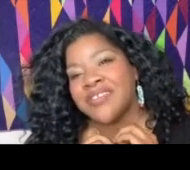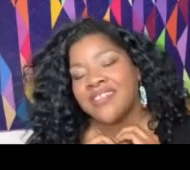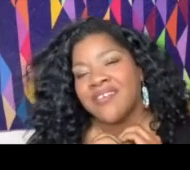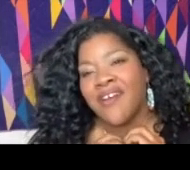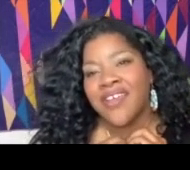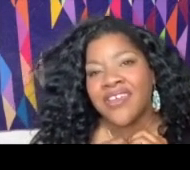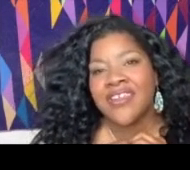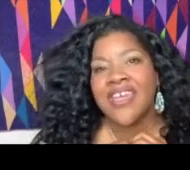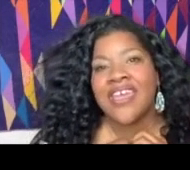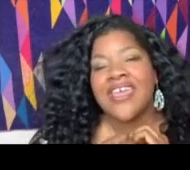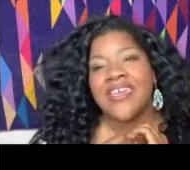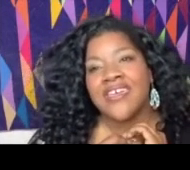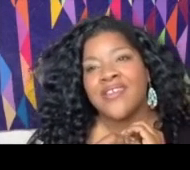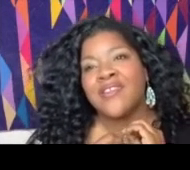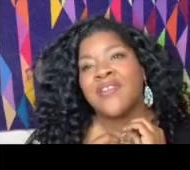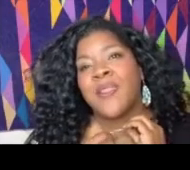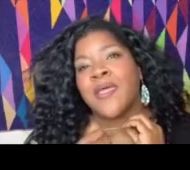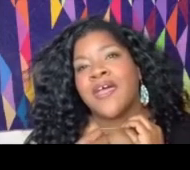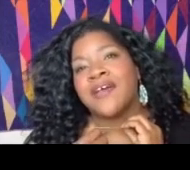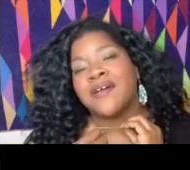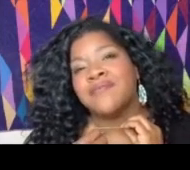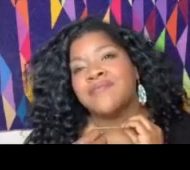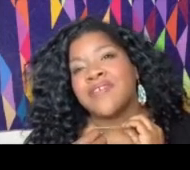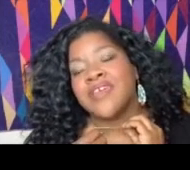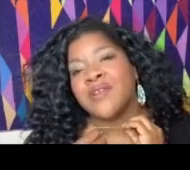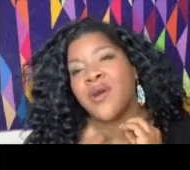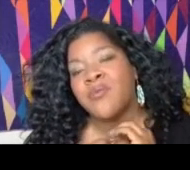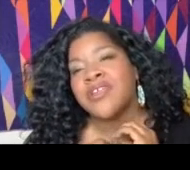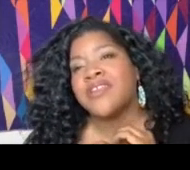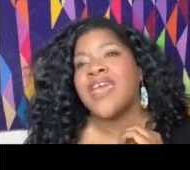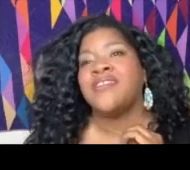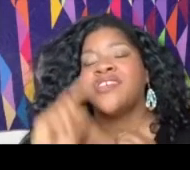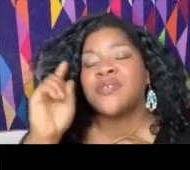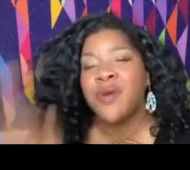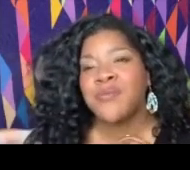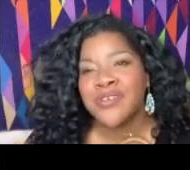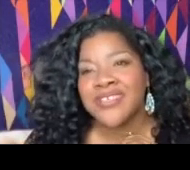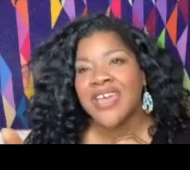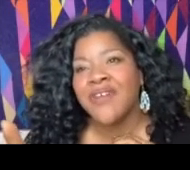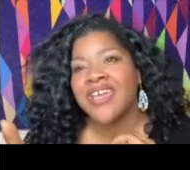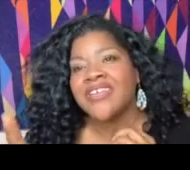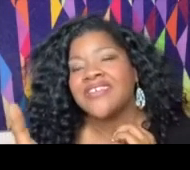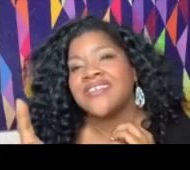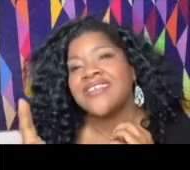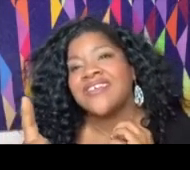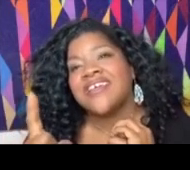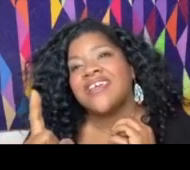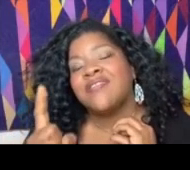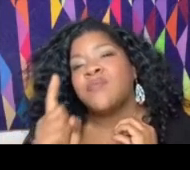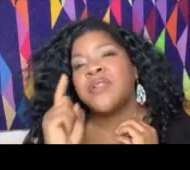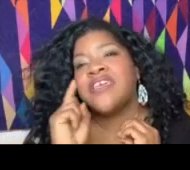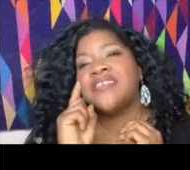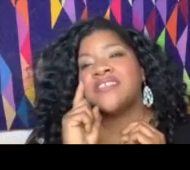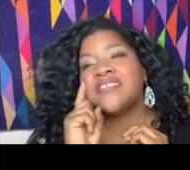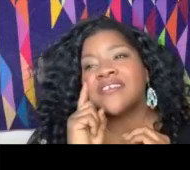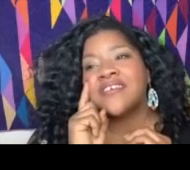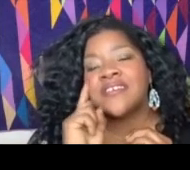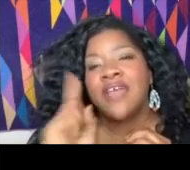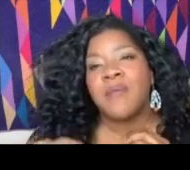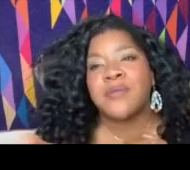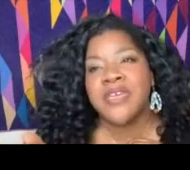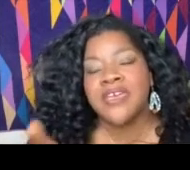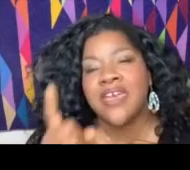image outside the garden in Homewood. And just one more slide, Ryan. The